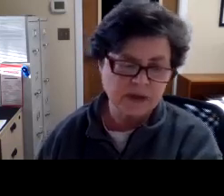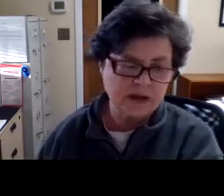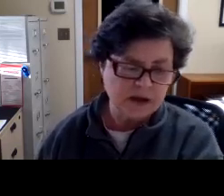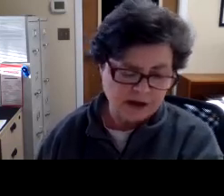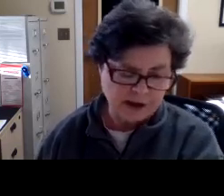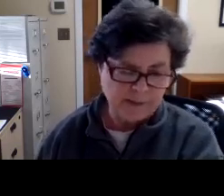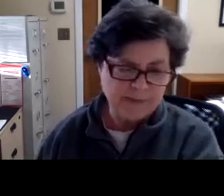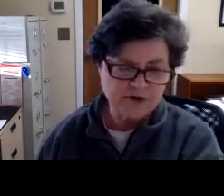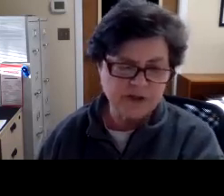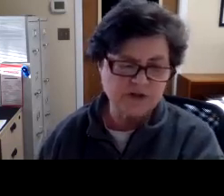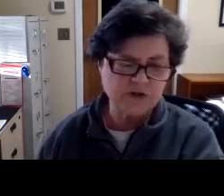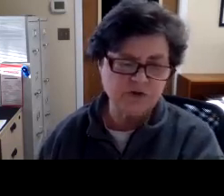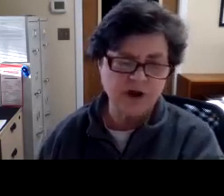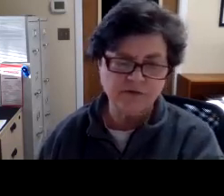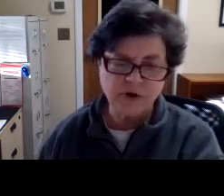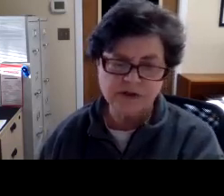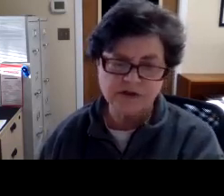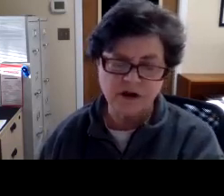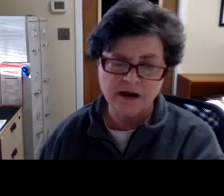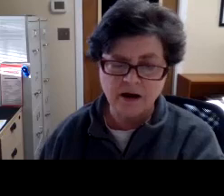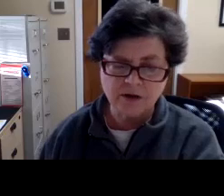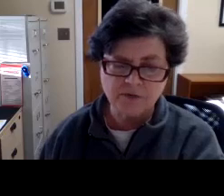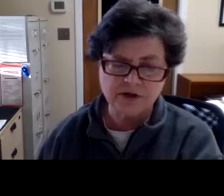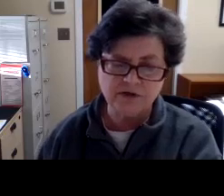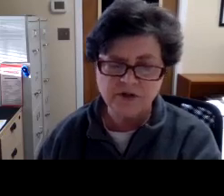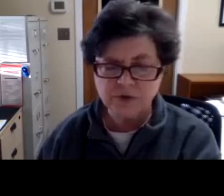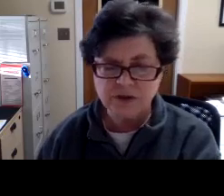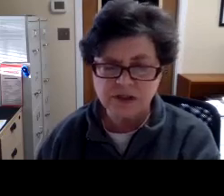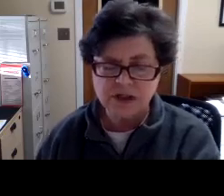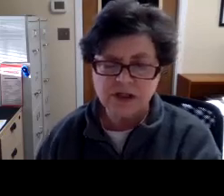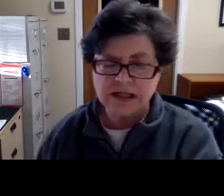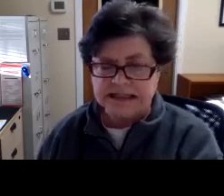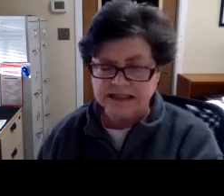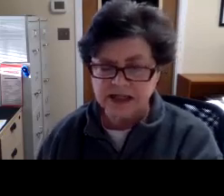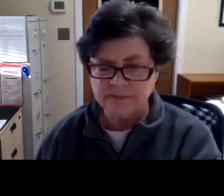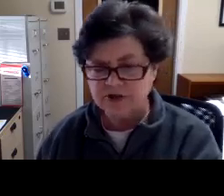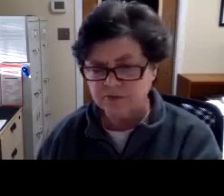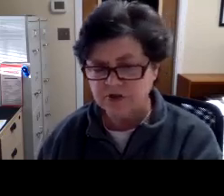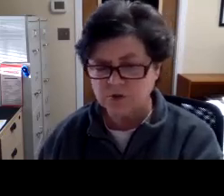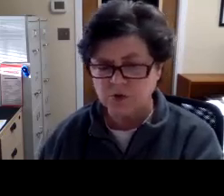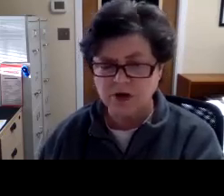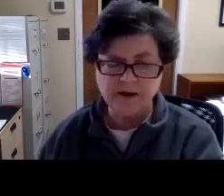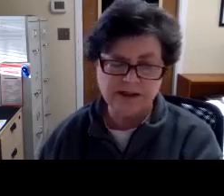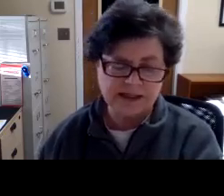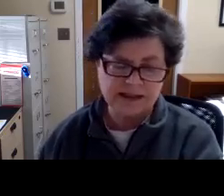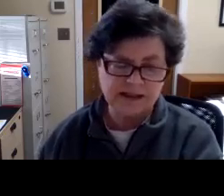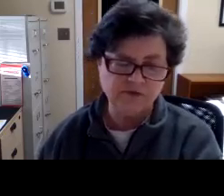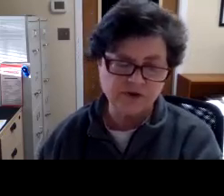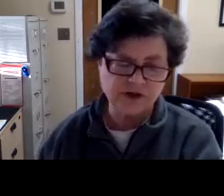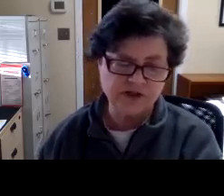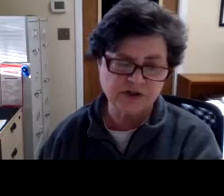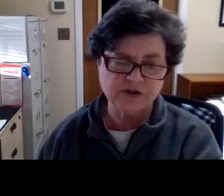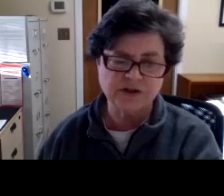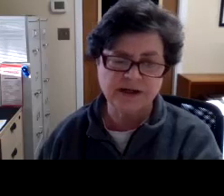levels. Measurements do not focus on outcomes for individuals. Instead, the measurements were about